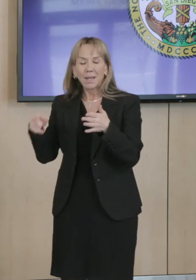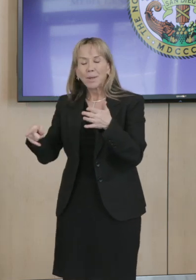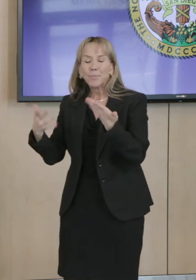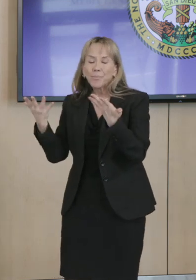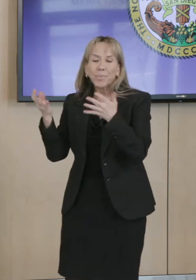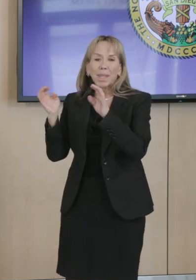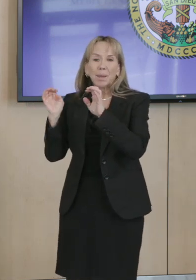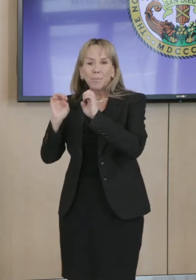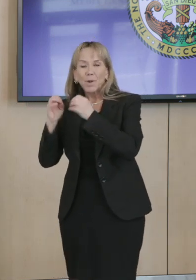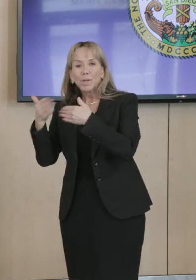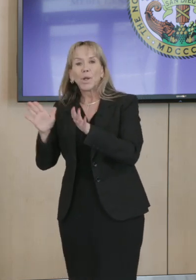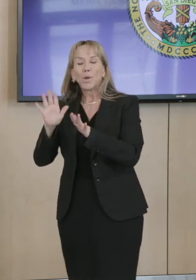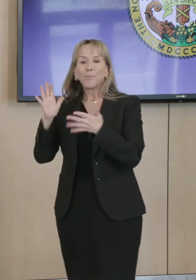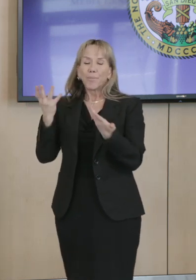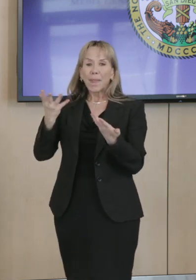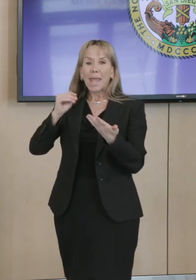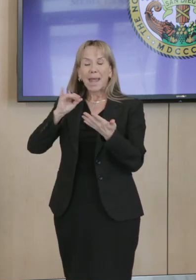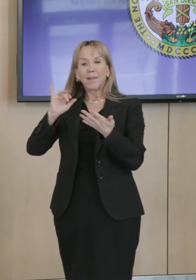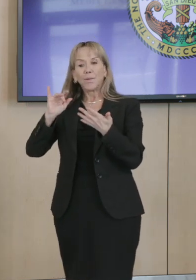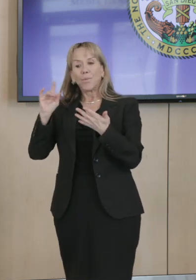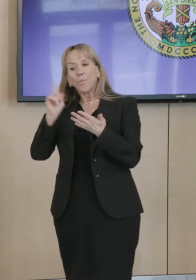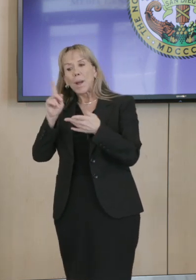decision needs to be made about therapy or